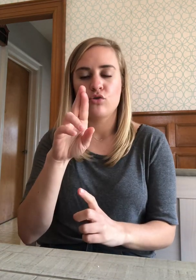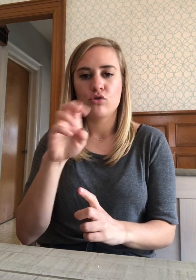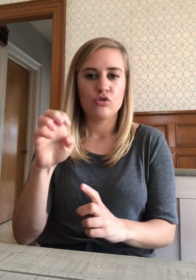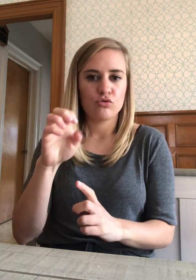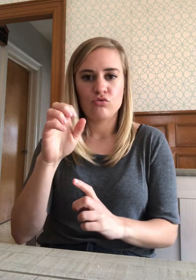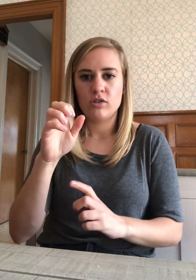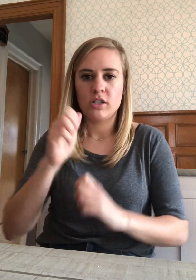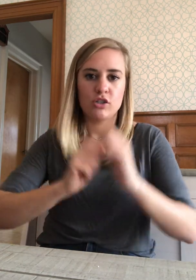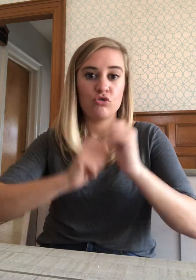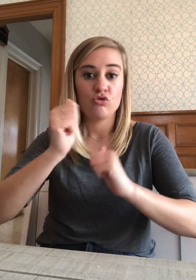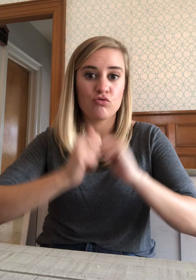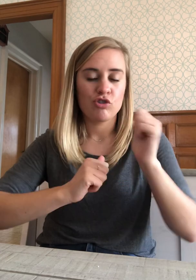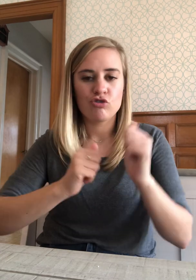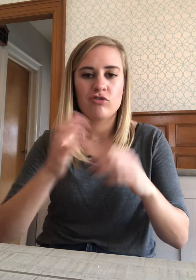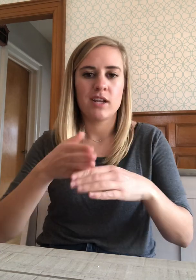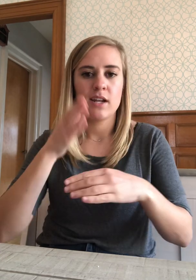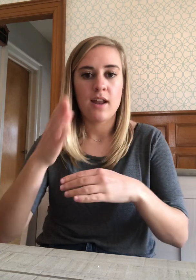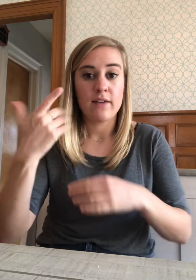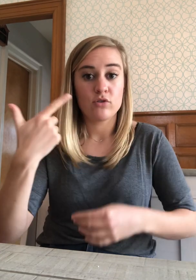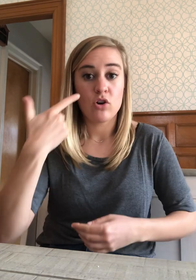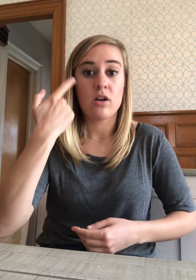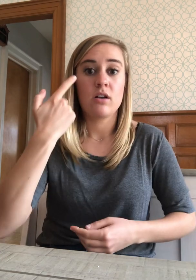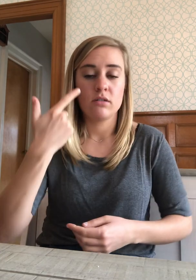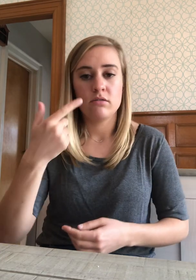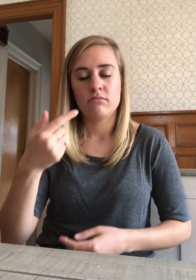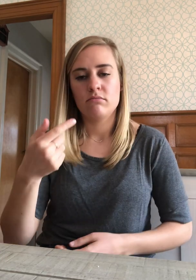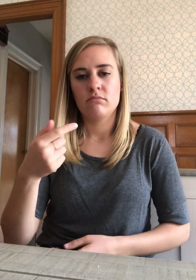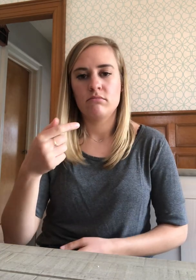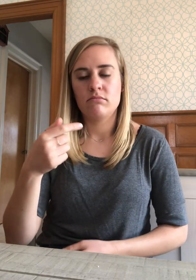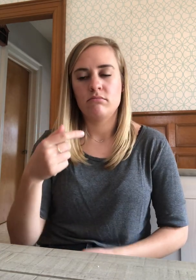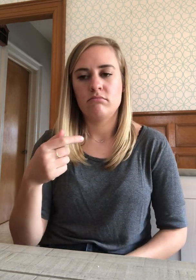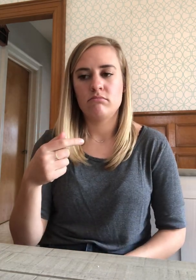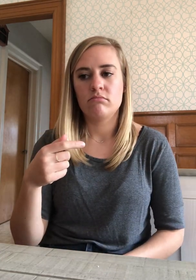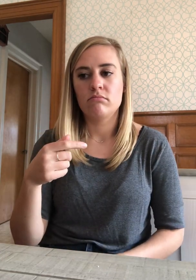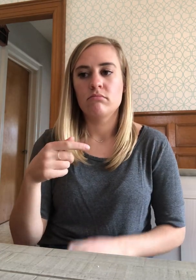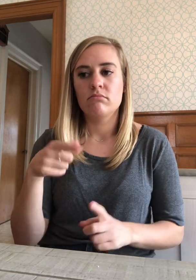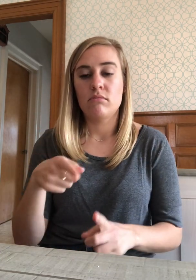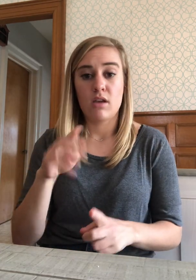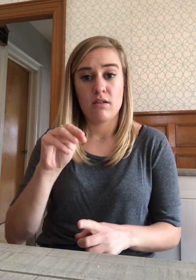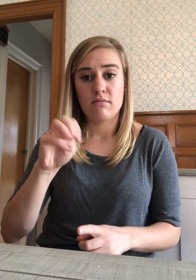wound. And the mesh will work as well as anything else.